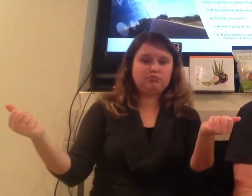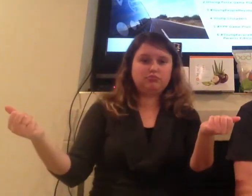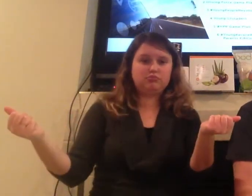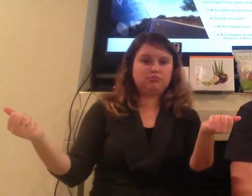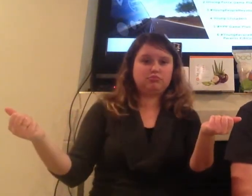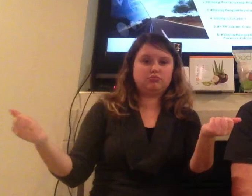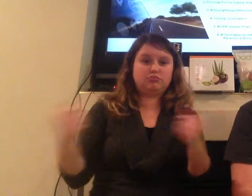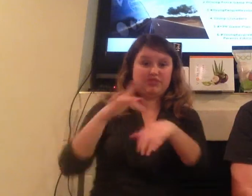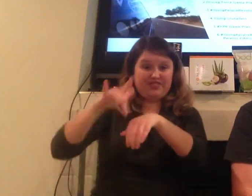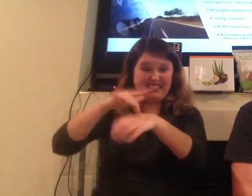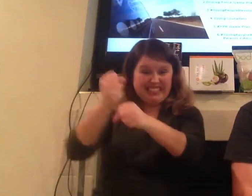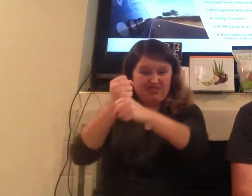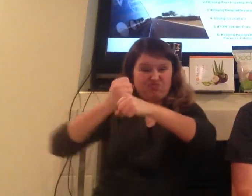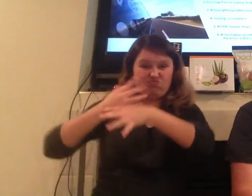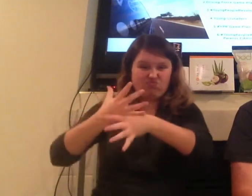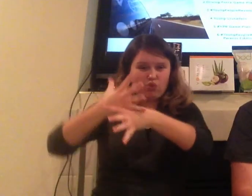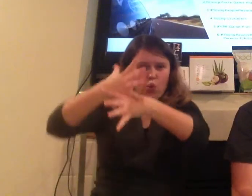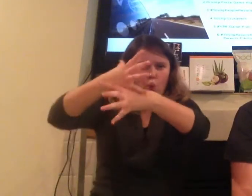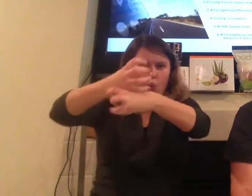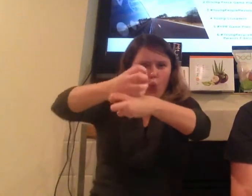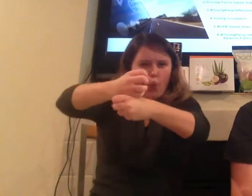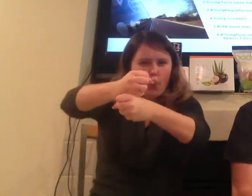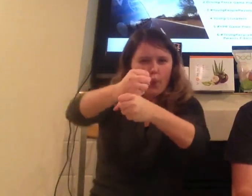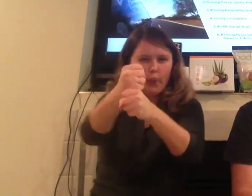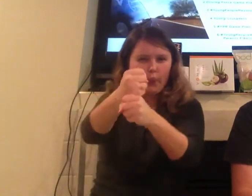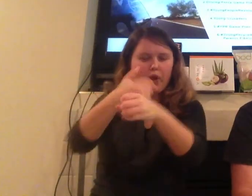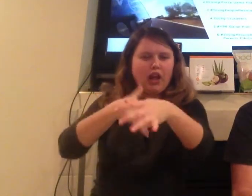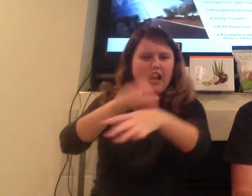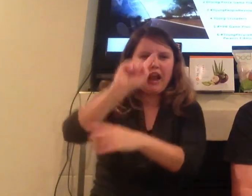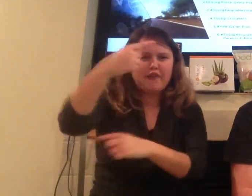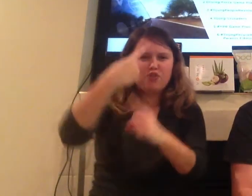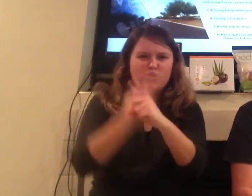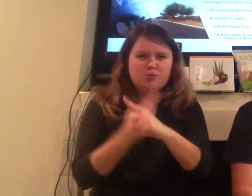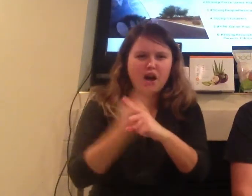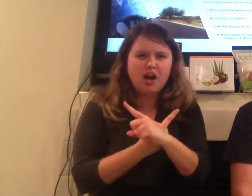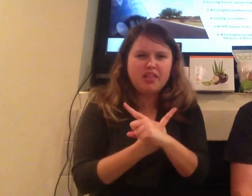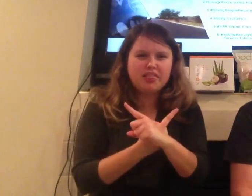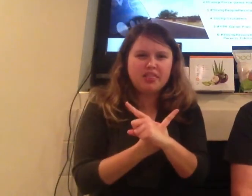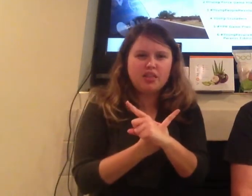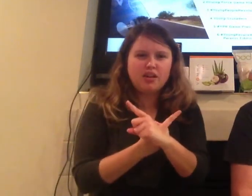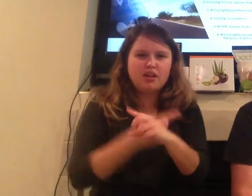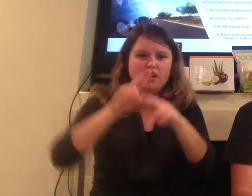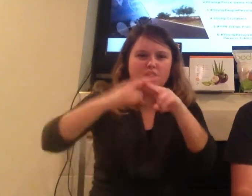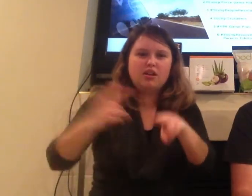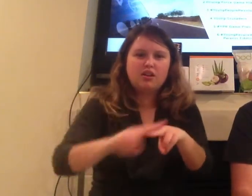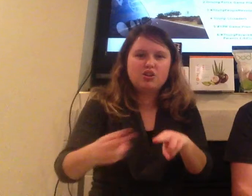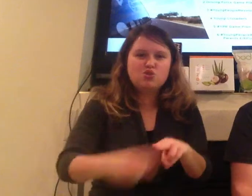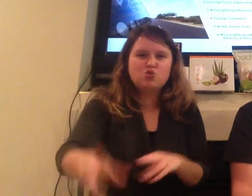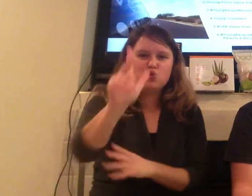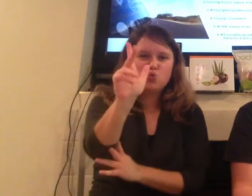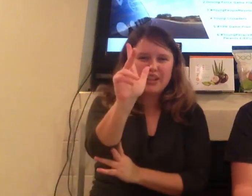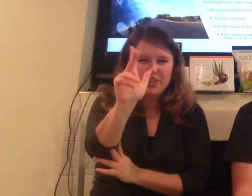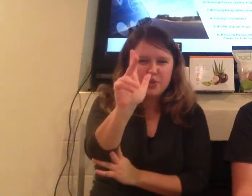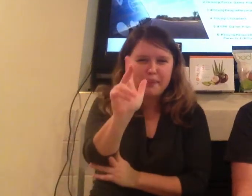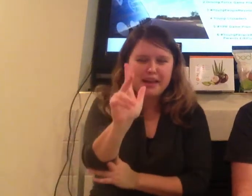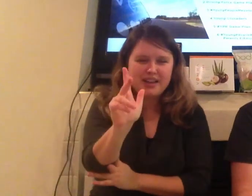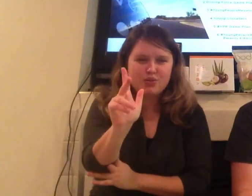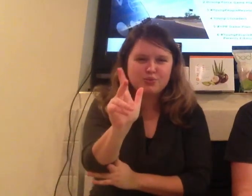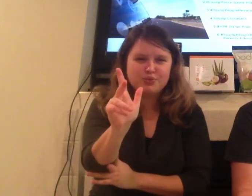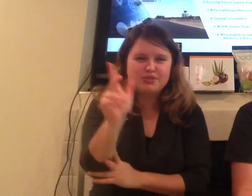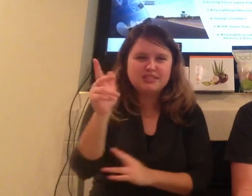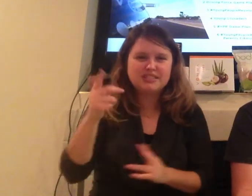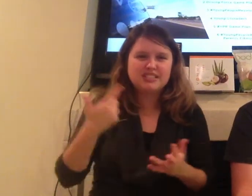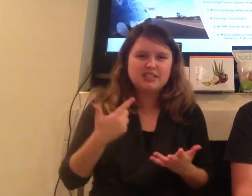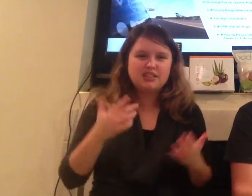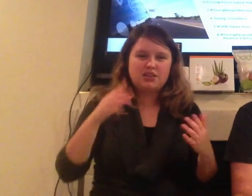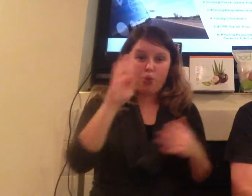The swelling in her feet had gone down. And in that first month, she had lost 23 pounds